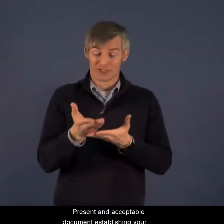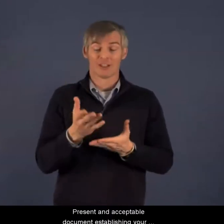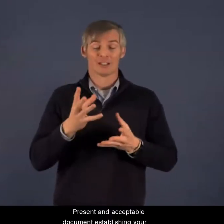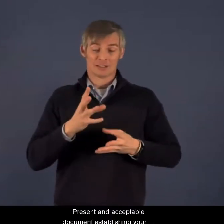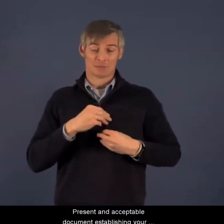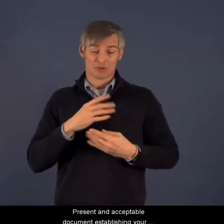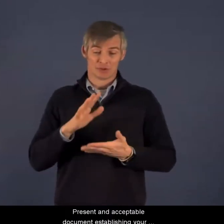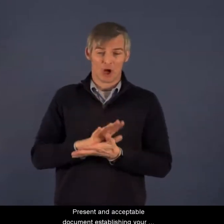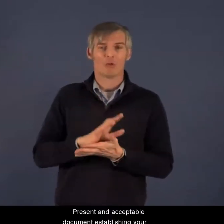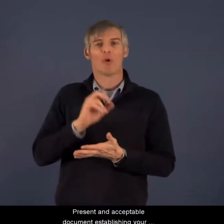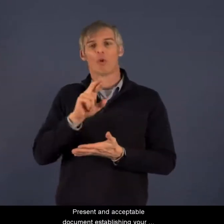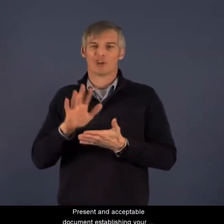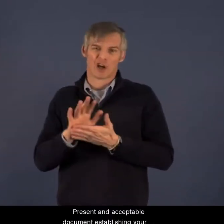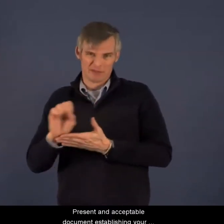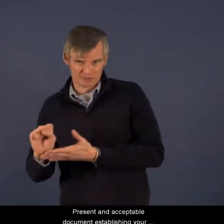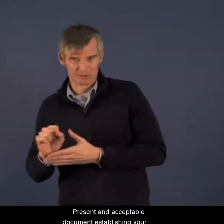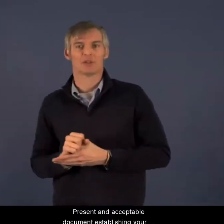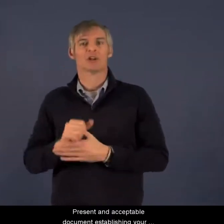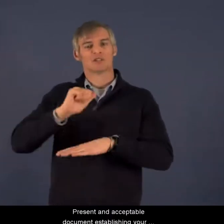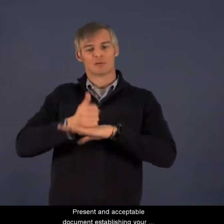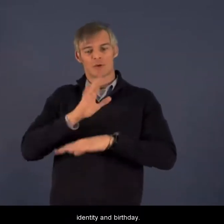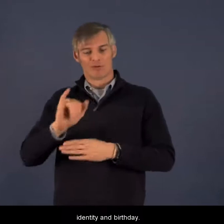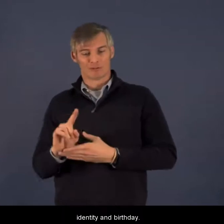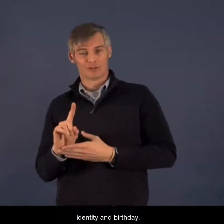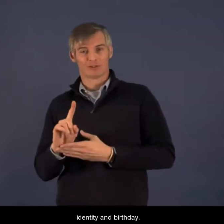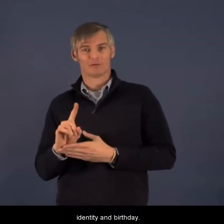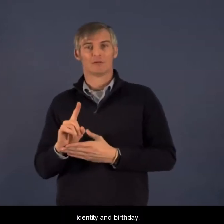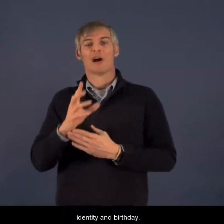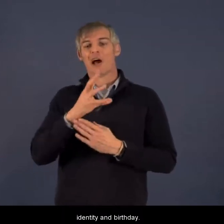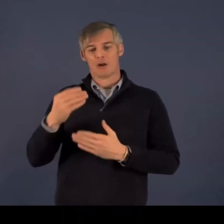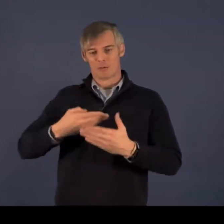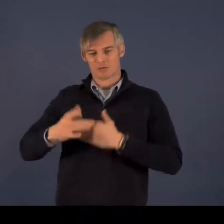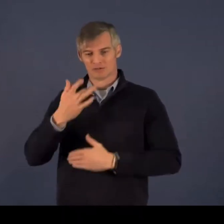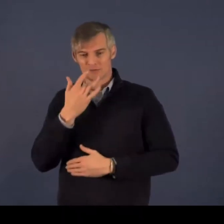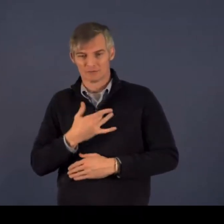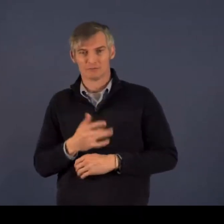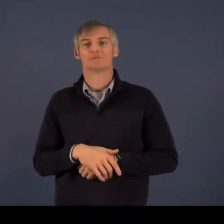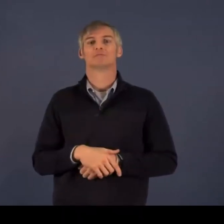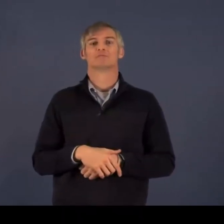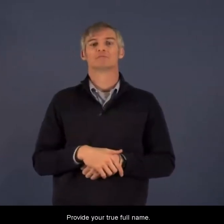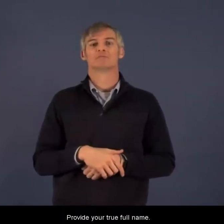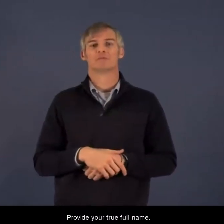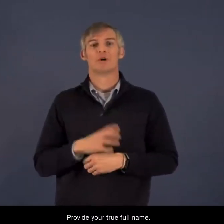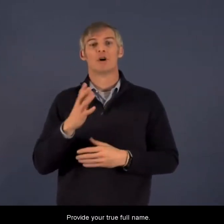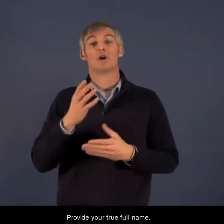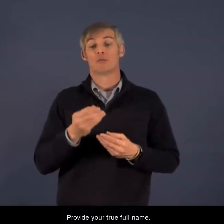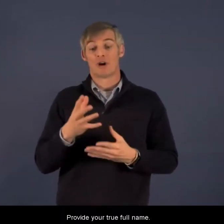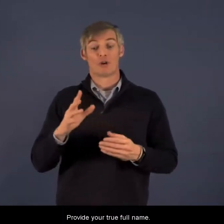Present an acceptable document establishing your identity and birth date. Provide your true full